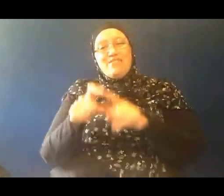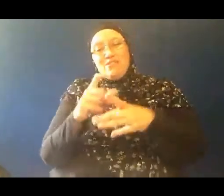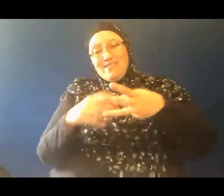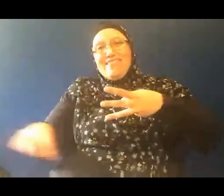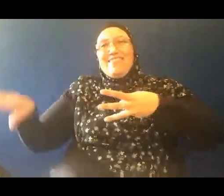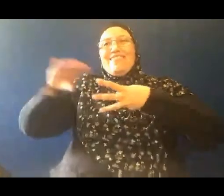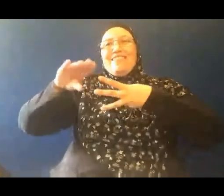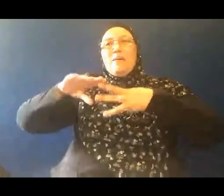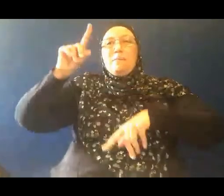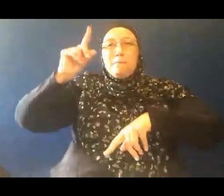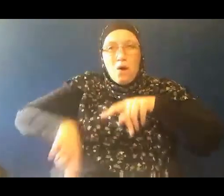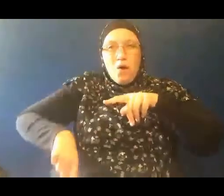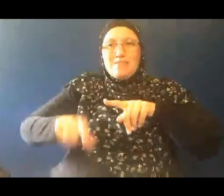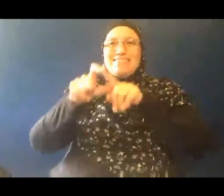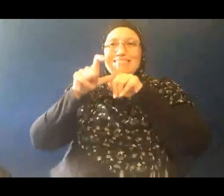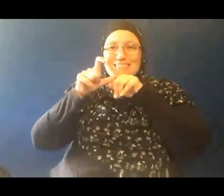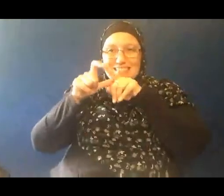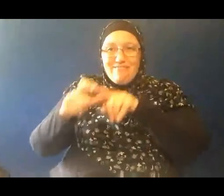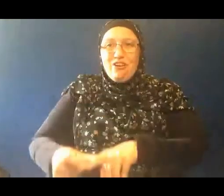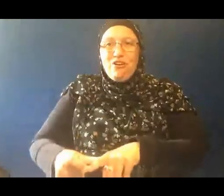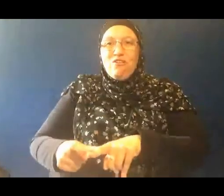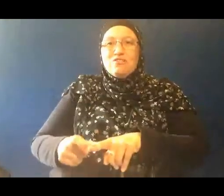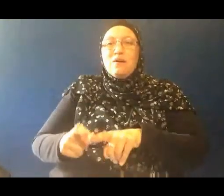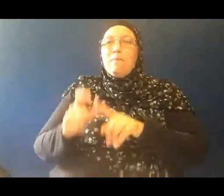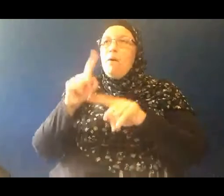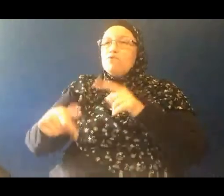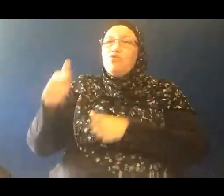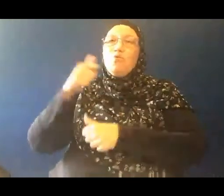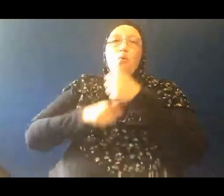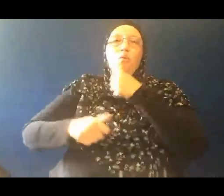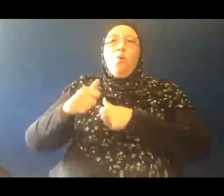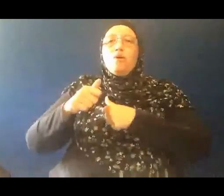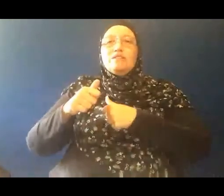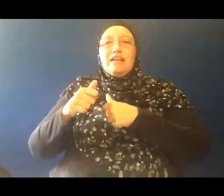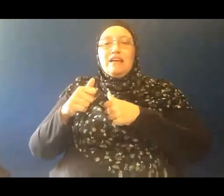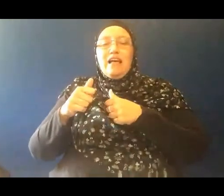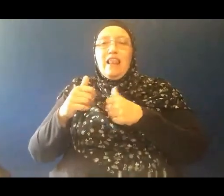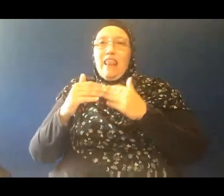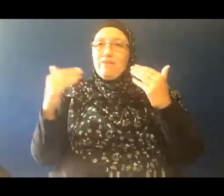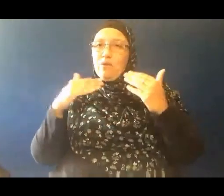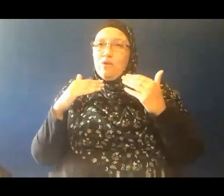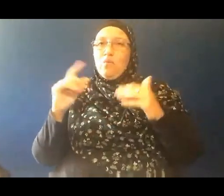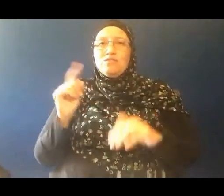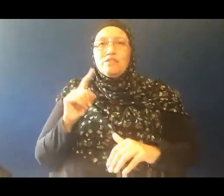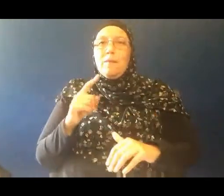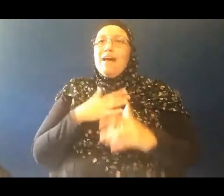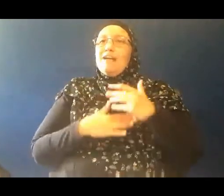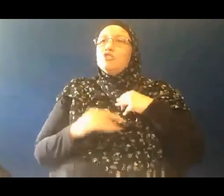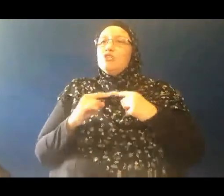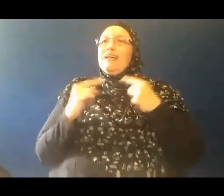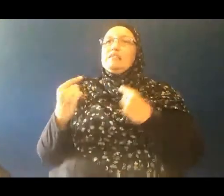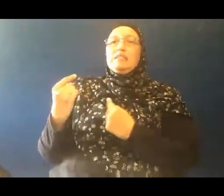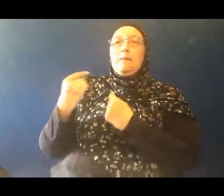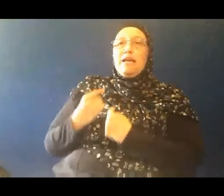and the most rewarding level of patience is patience against temptations. When shaitan is